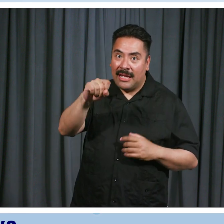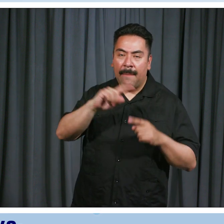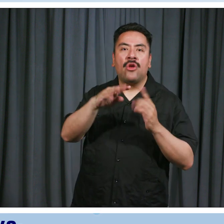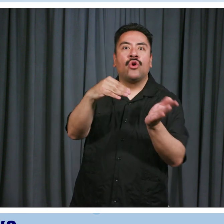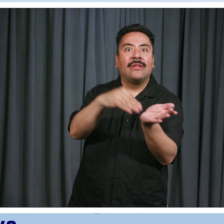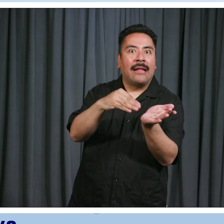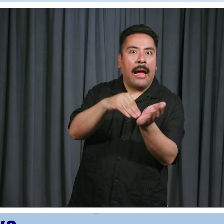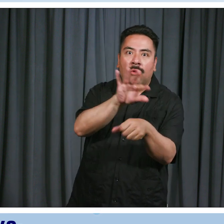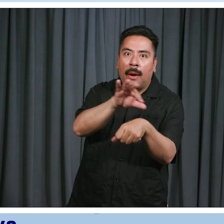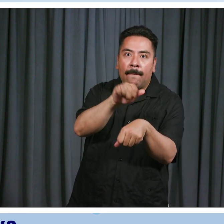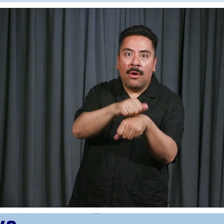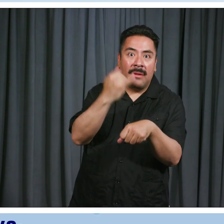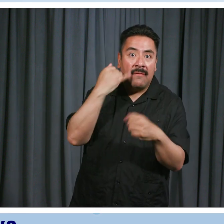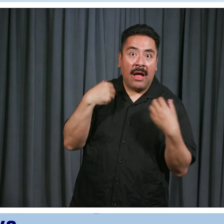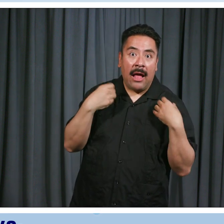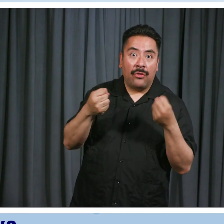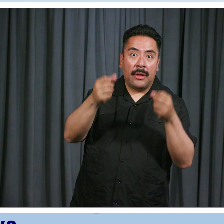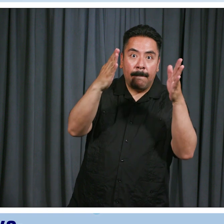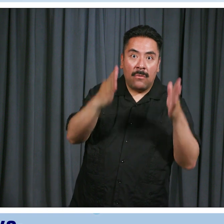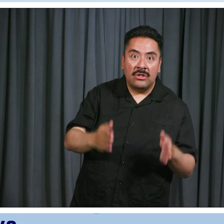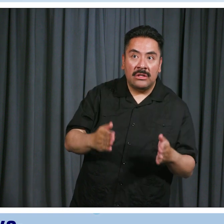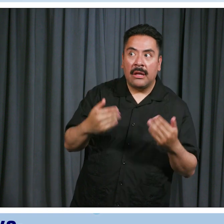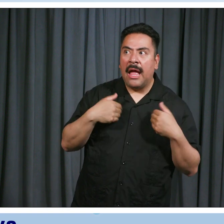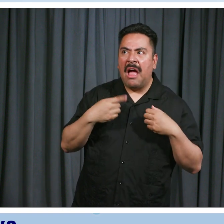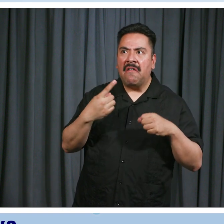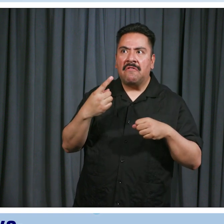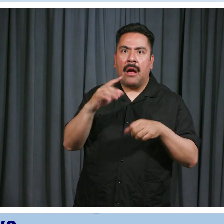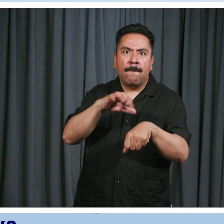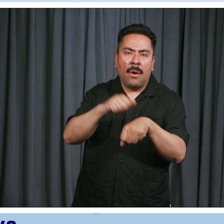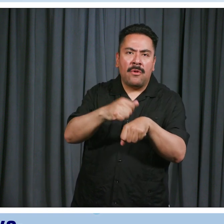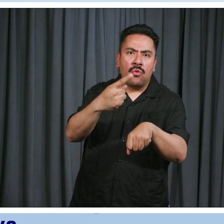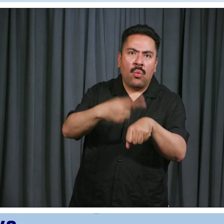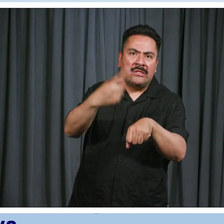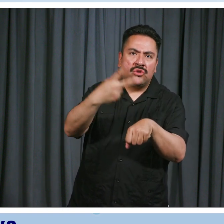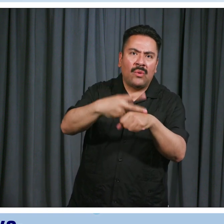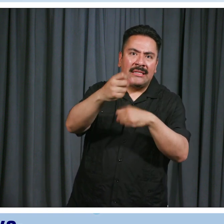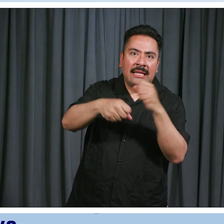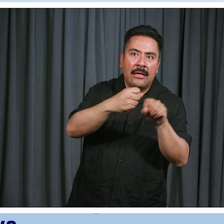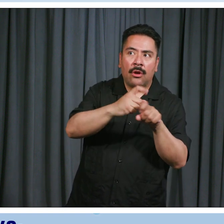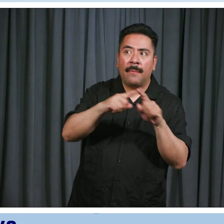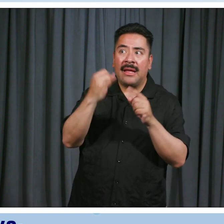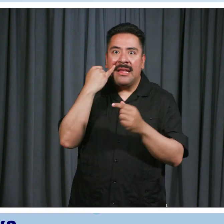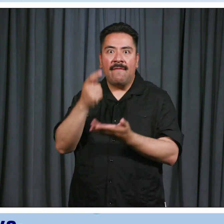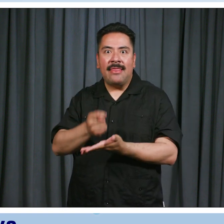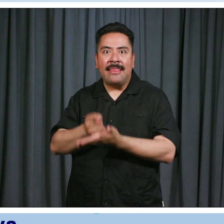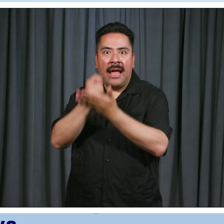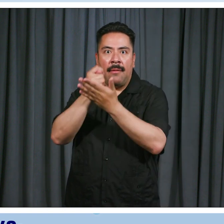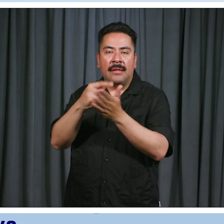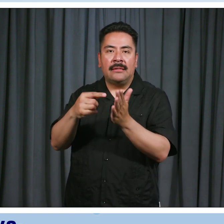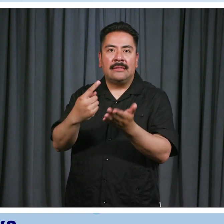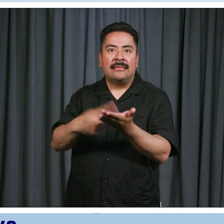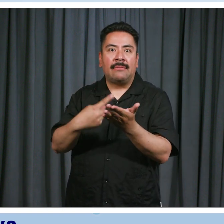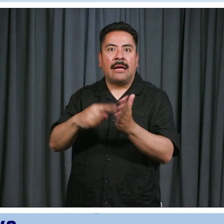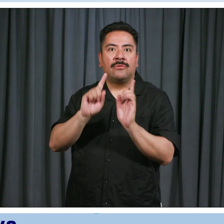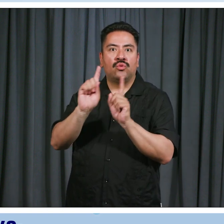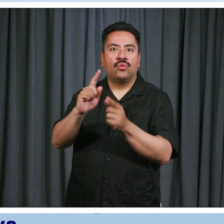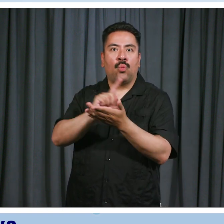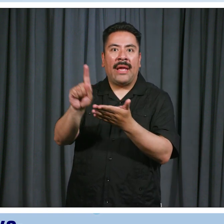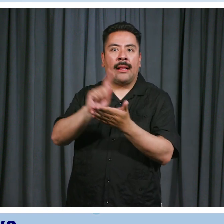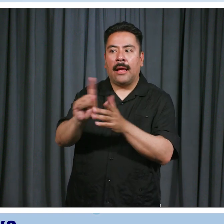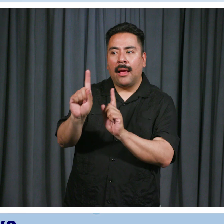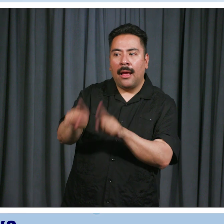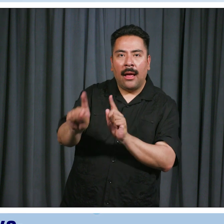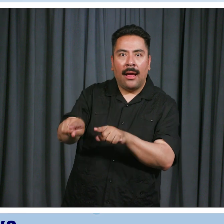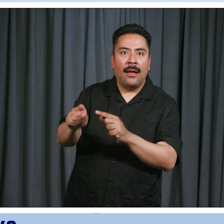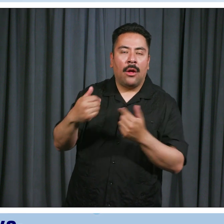doctor appointment, if you're a healthy person, you have like once, maybe twice a year. If you're in therapy, it's typically weekly. And we don't want